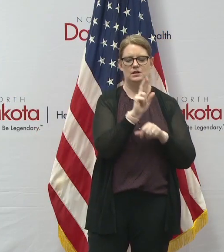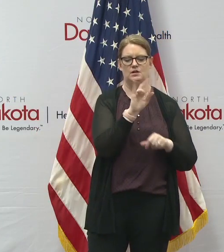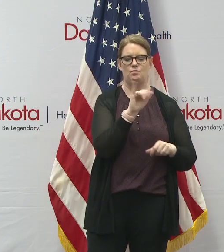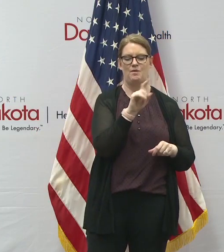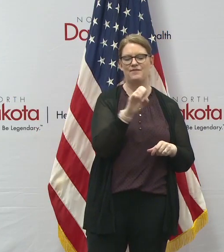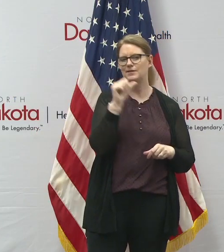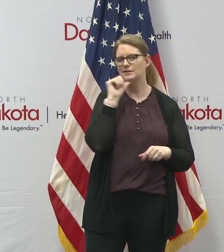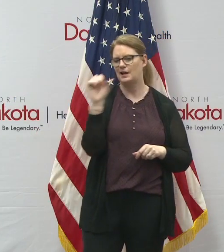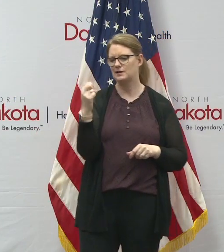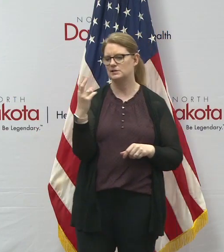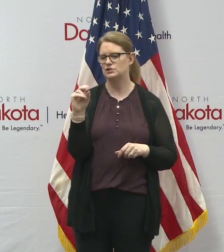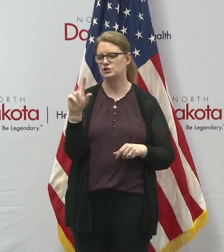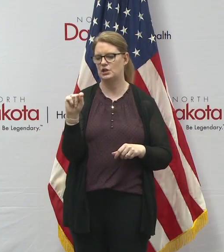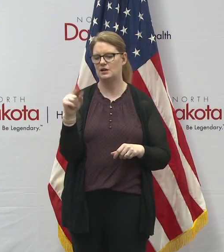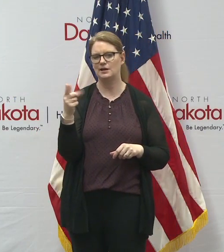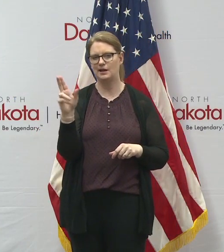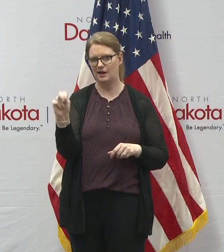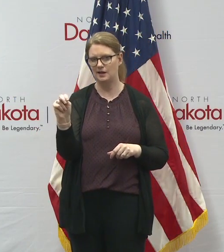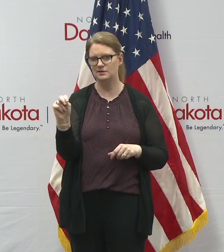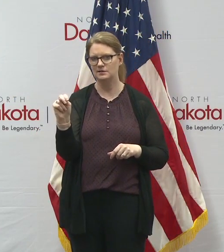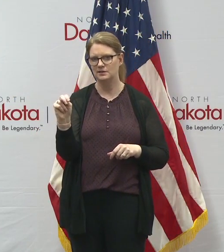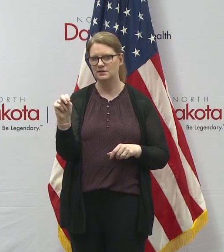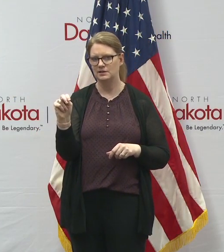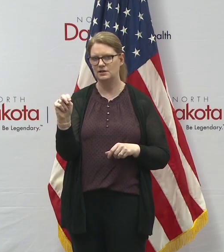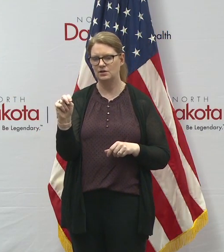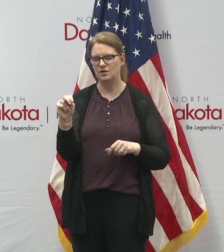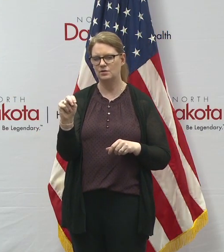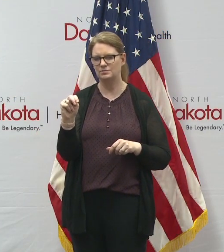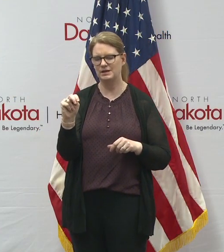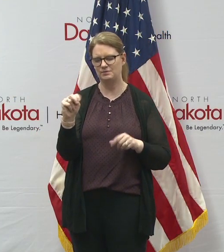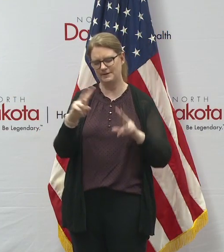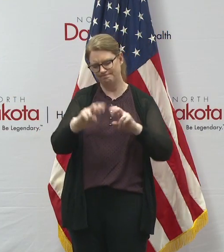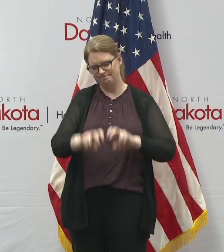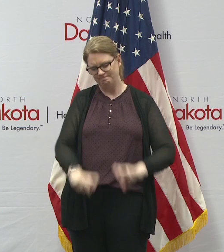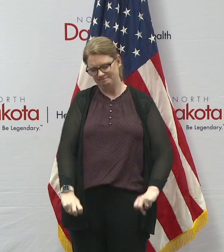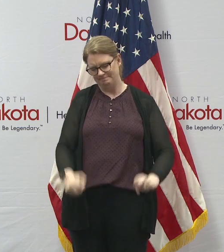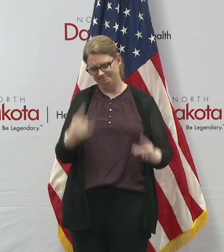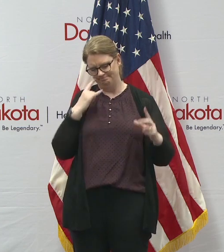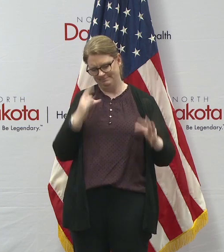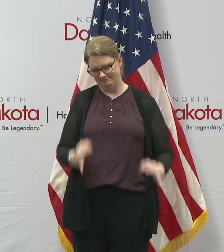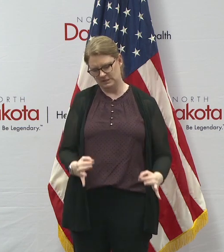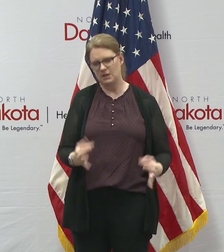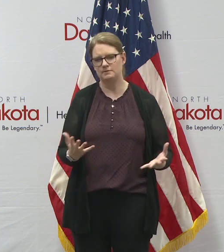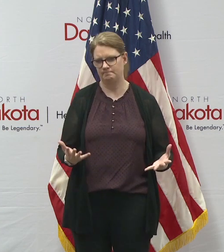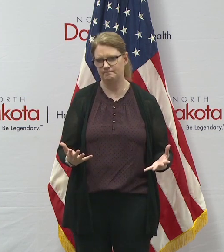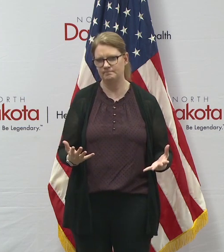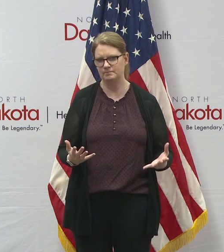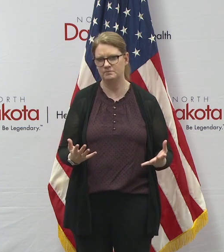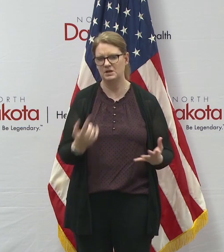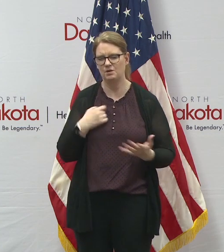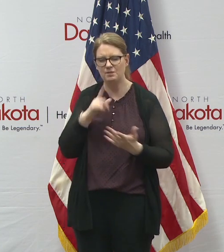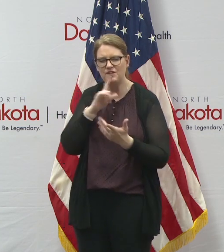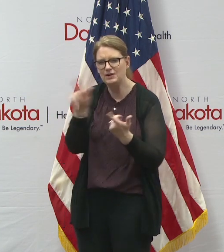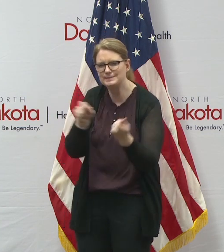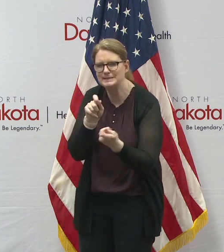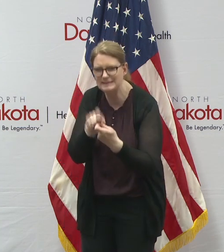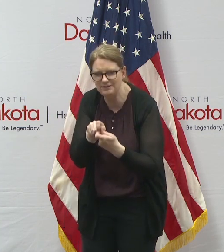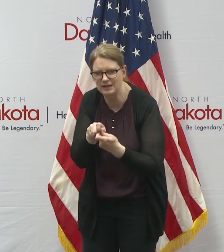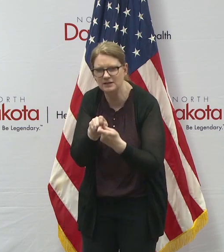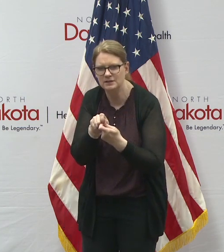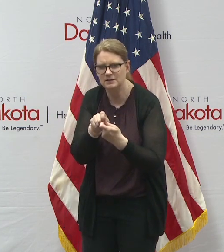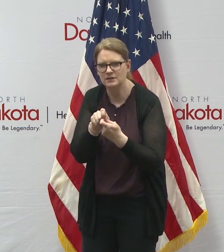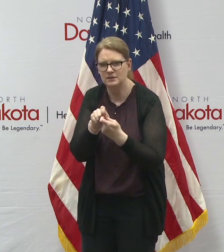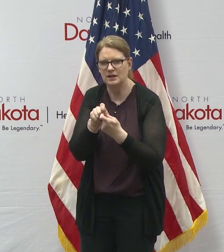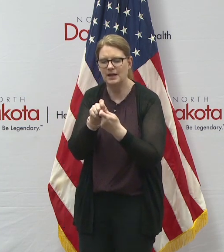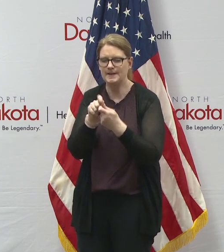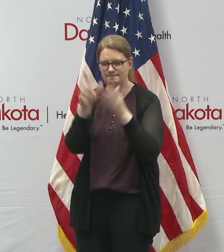shotgun when it comes to the decisions we're making. But again, one of the things that we want to highlight when we talk